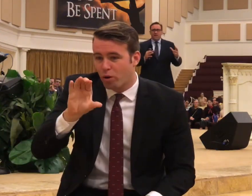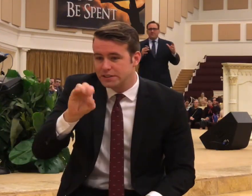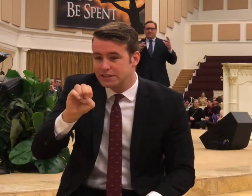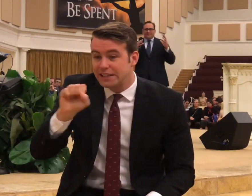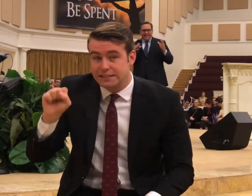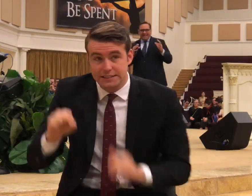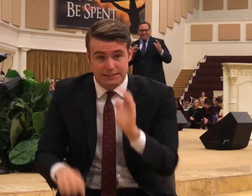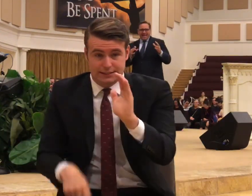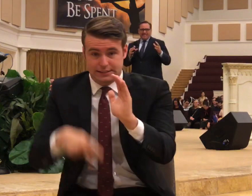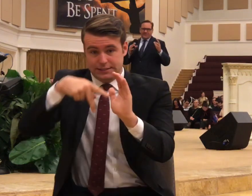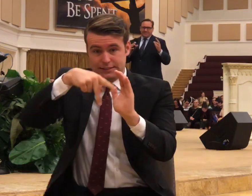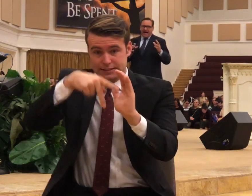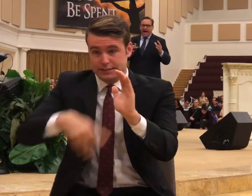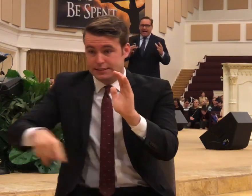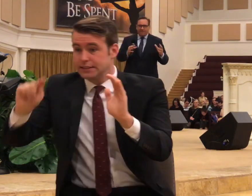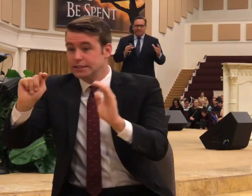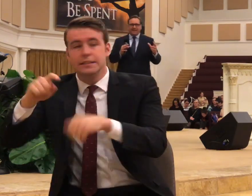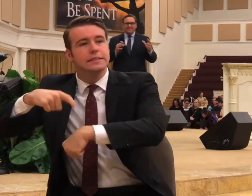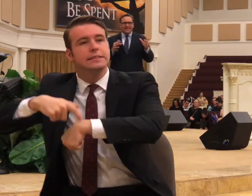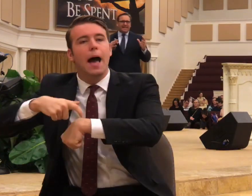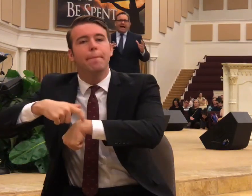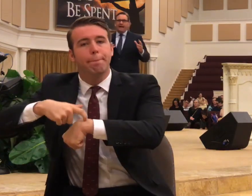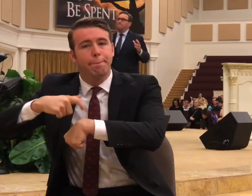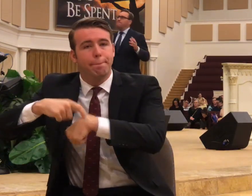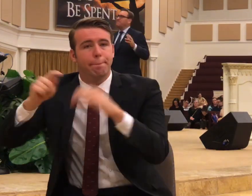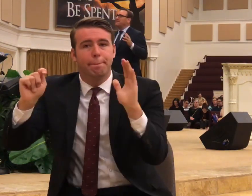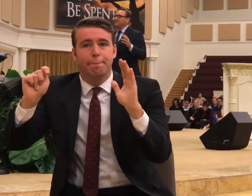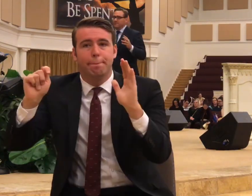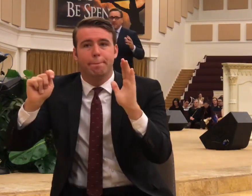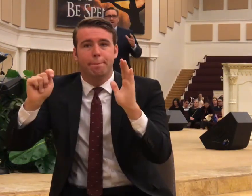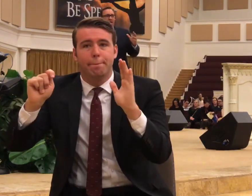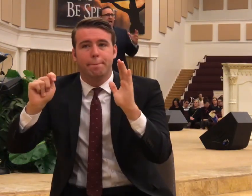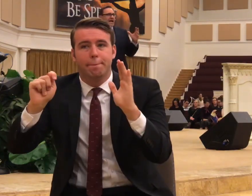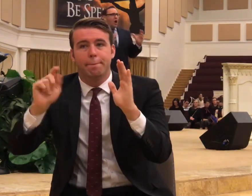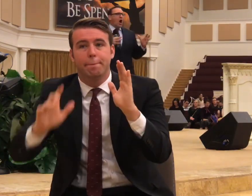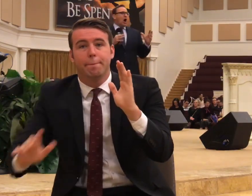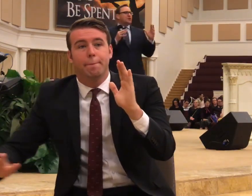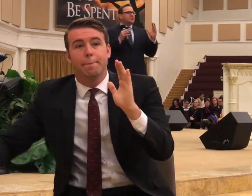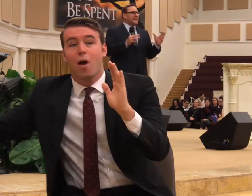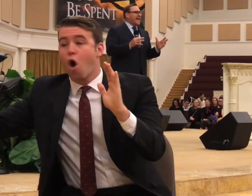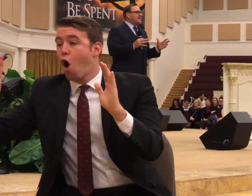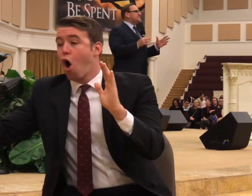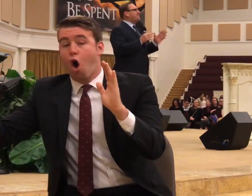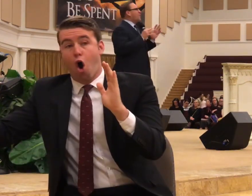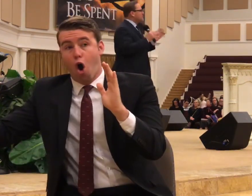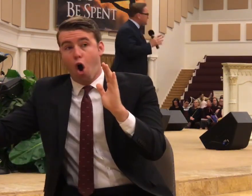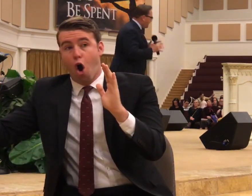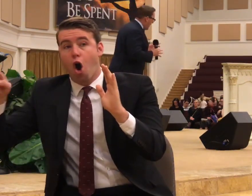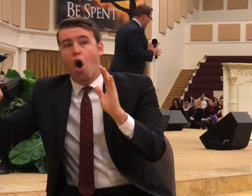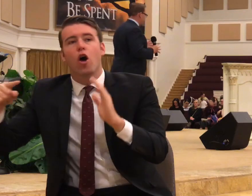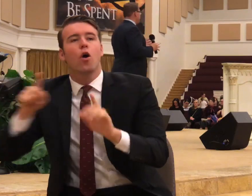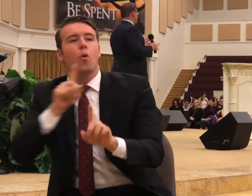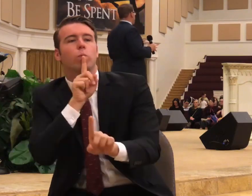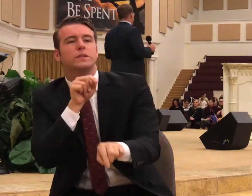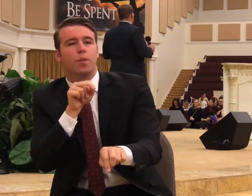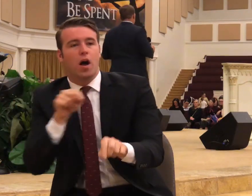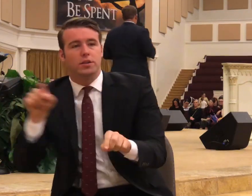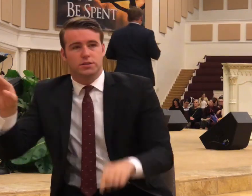The T stands for time. Everybody say time. And R stands for